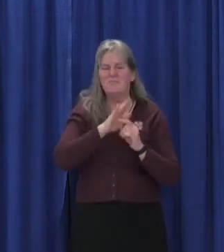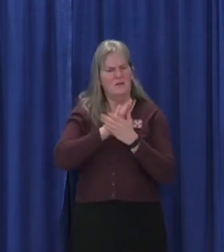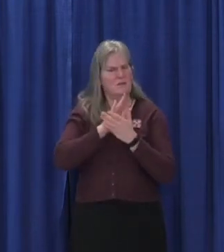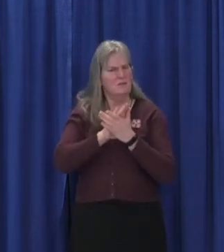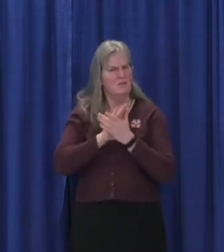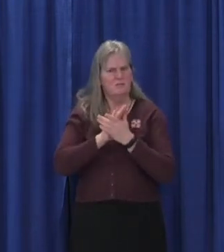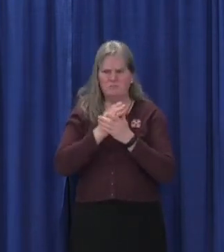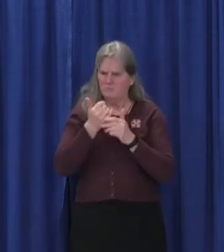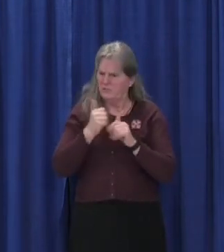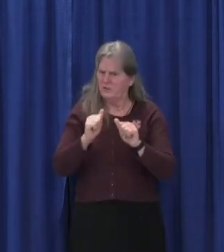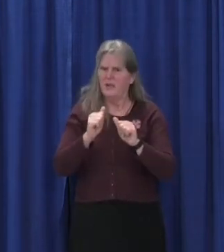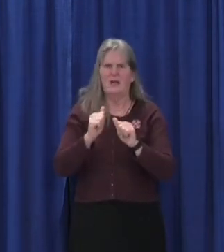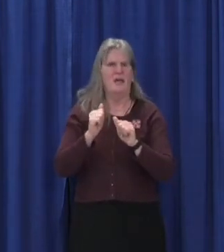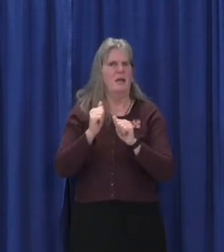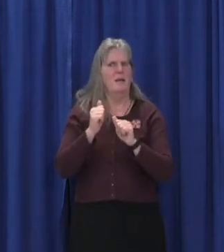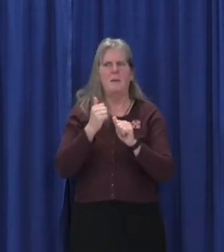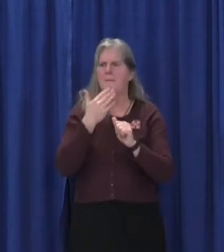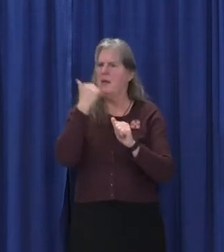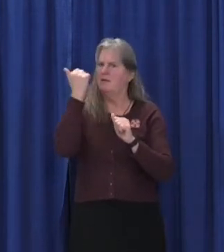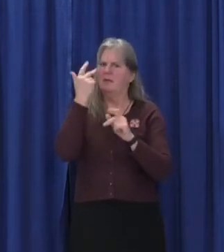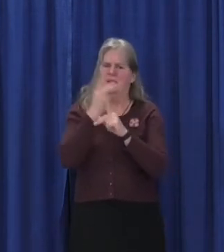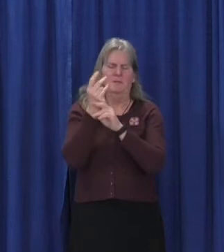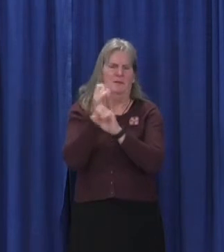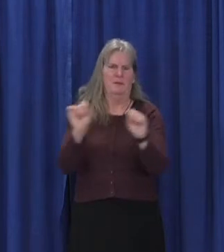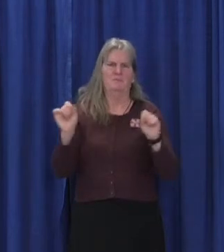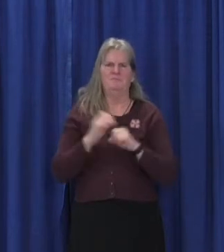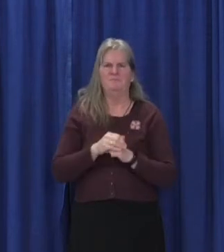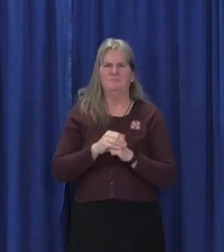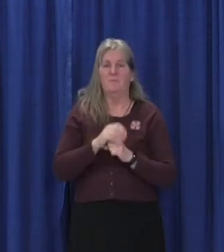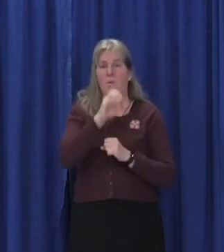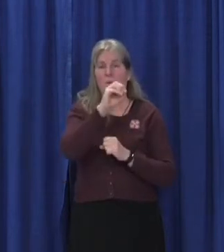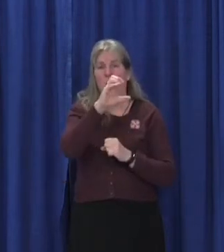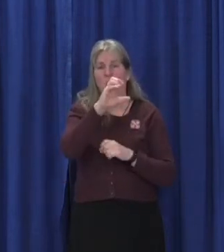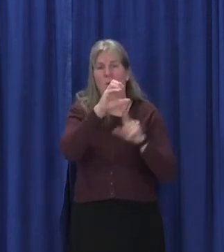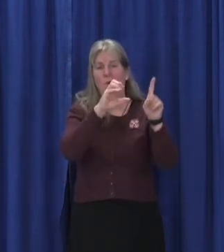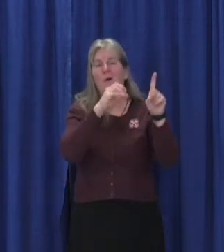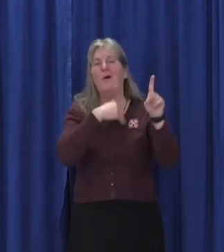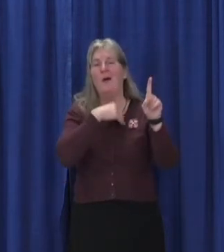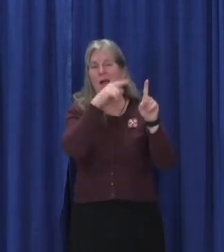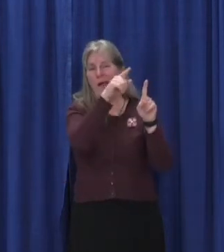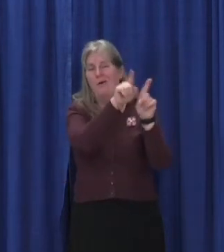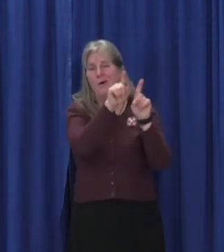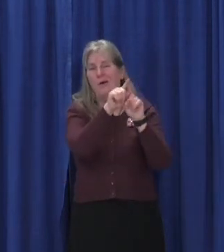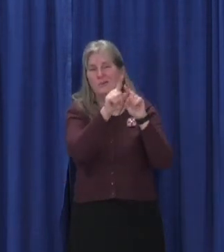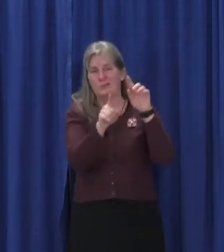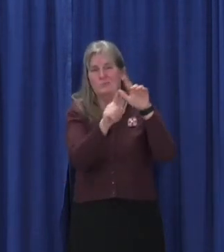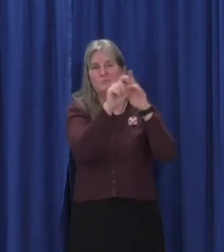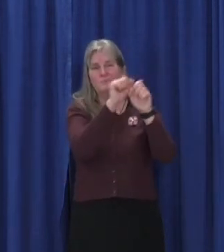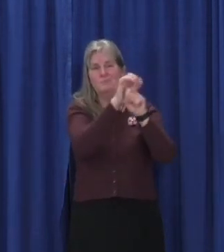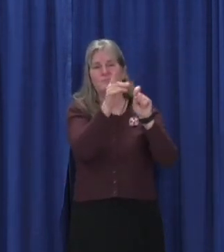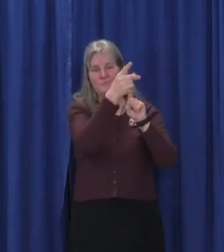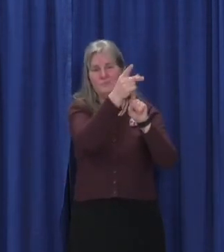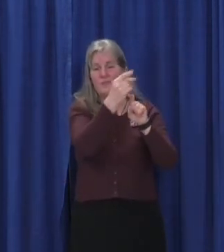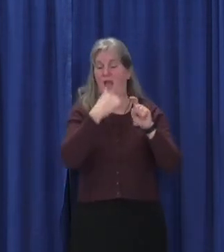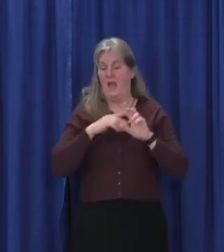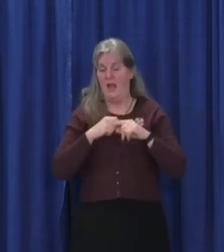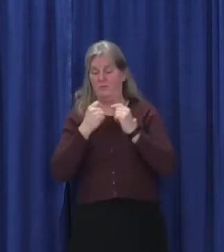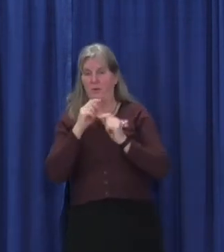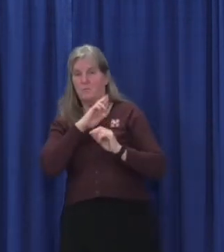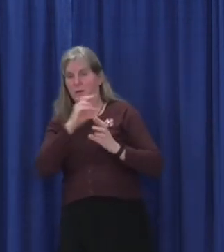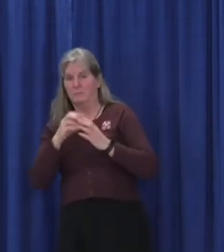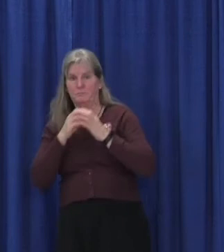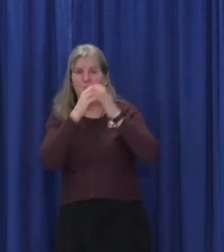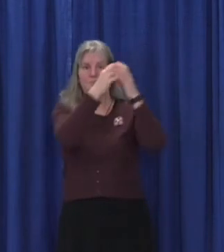keep students safe. We have a cluster in Old Crow, and as the Premier said, are sending a rapid response team